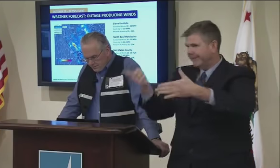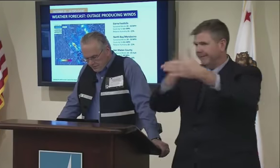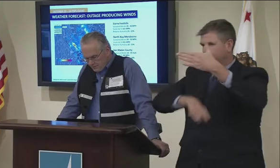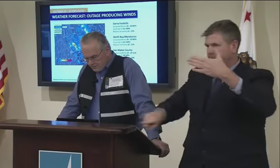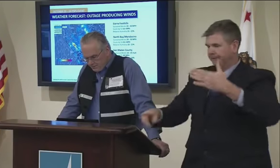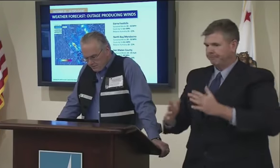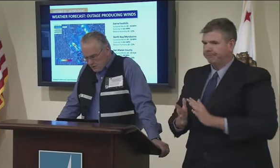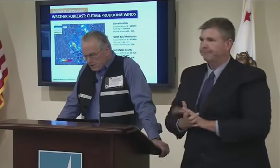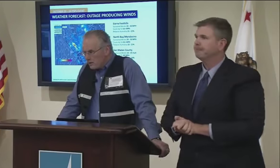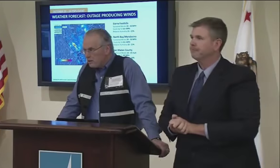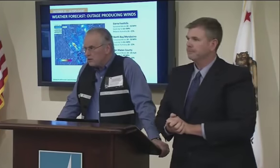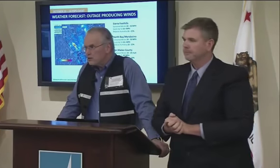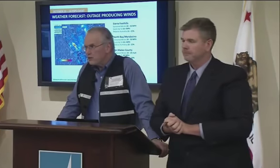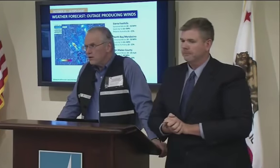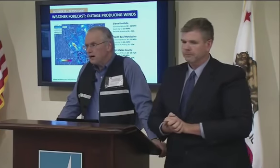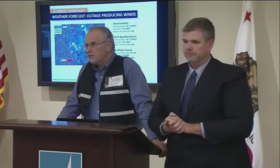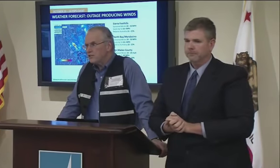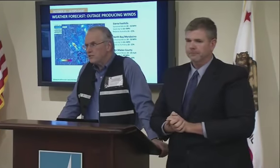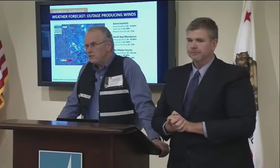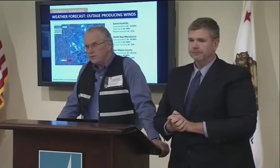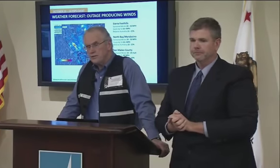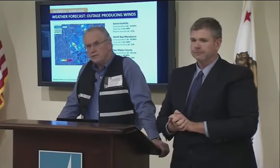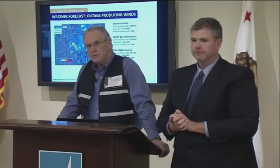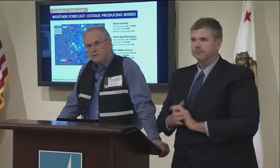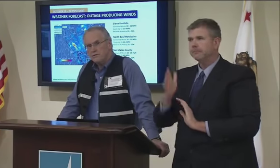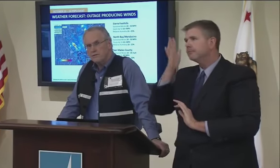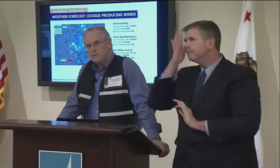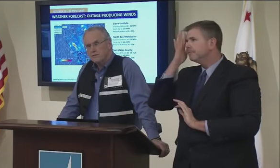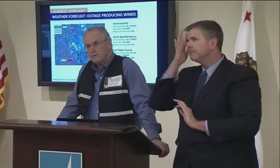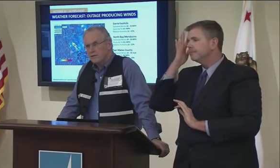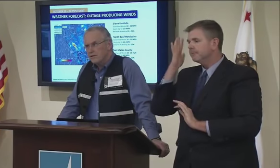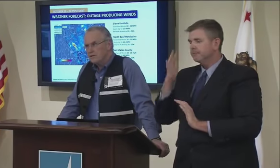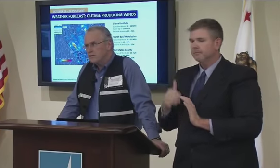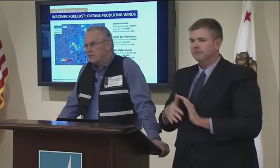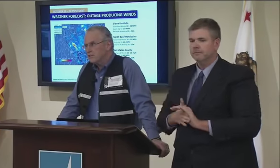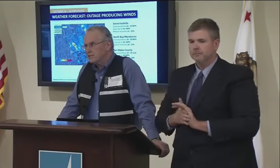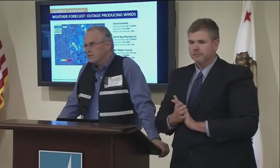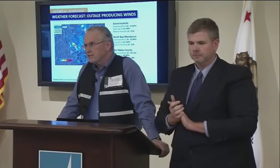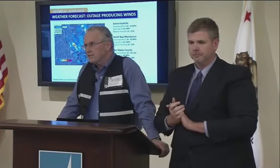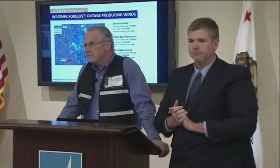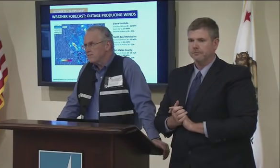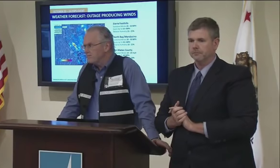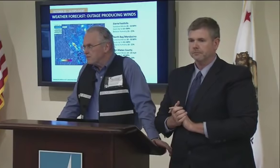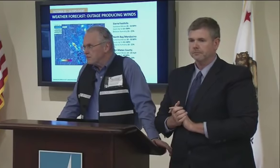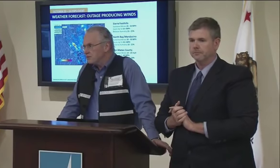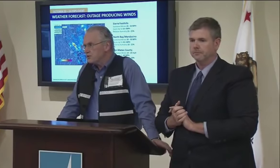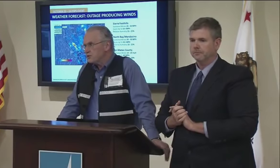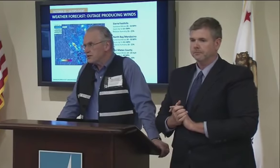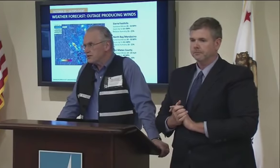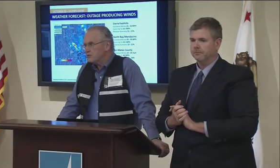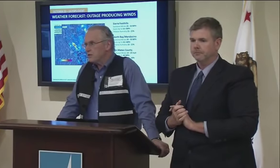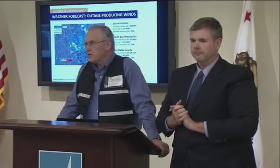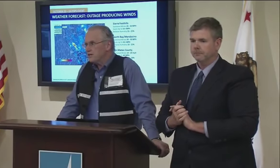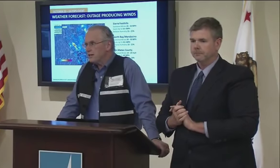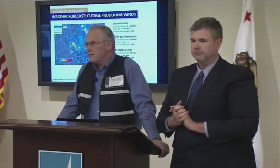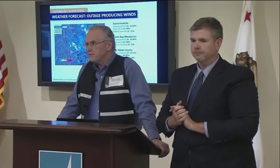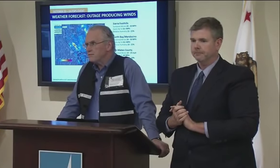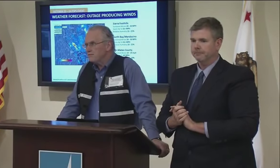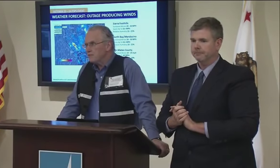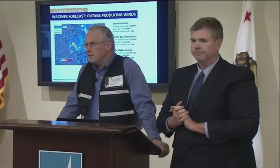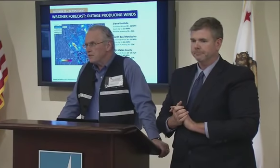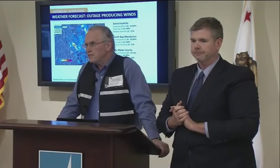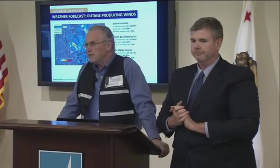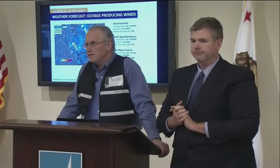end of the briefing. So on social, there's this story swirling